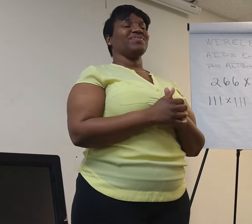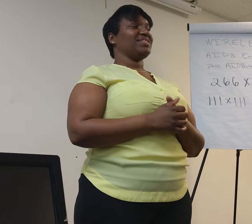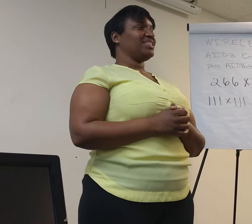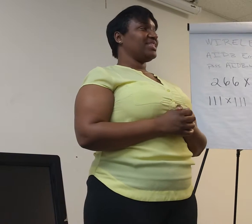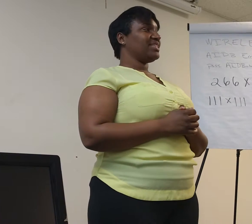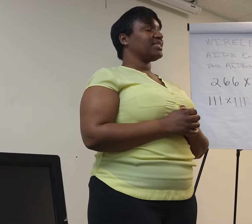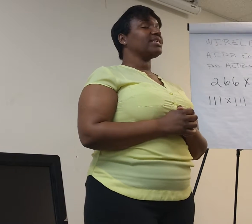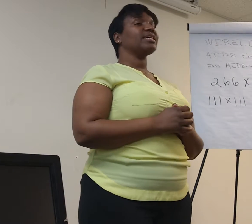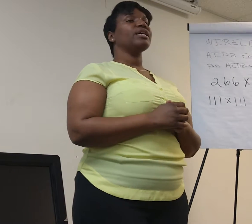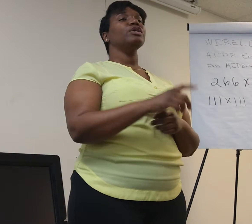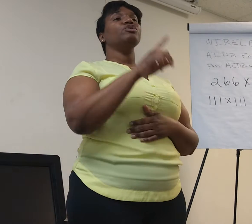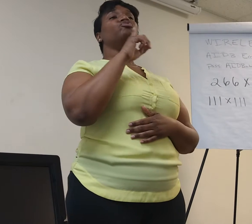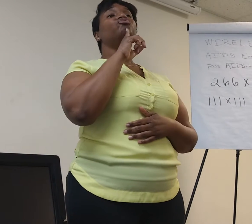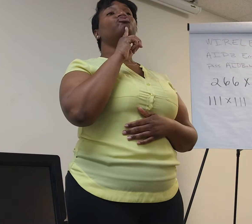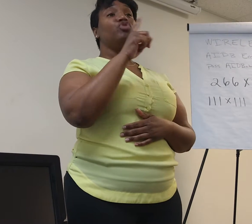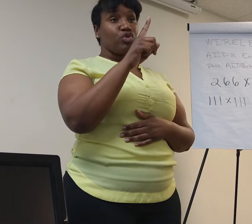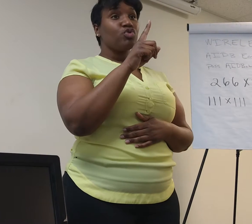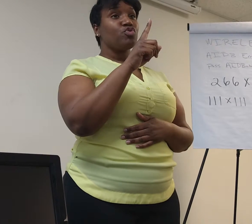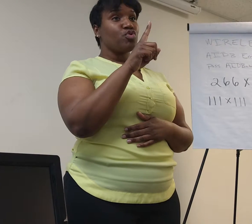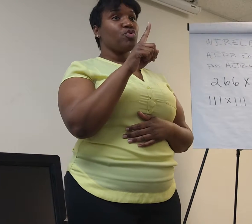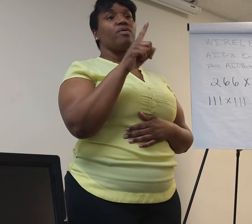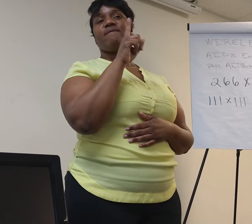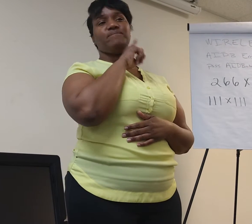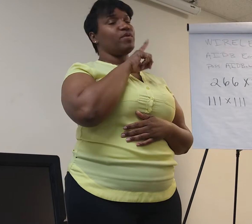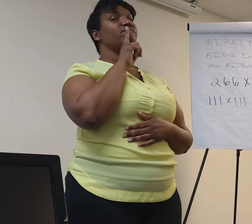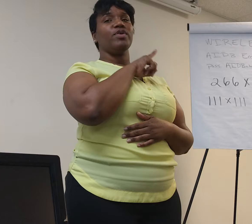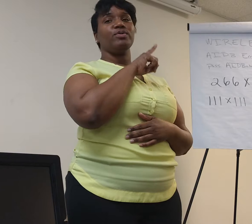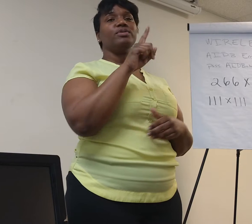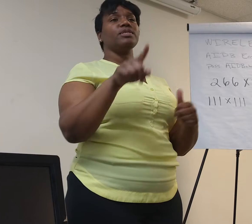True or false? Surfaces must be sanitized before they're cleaned.